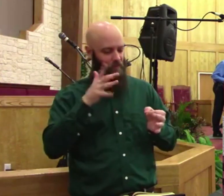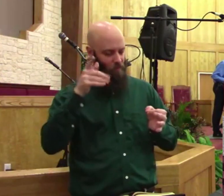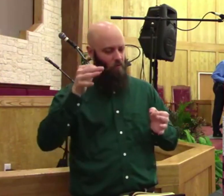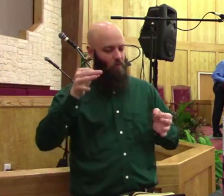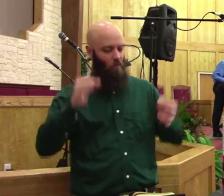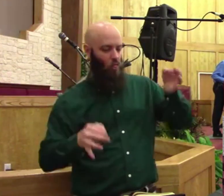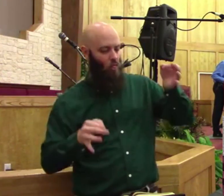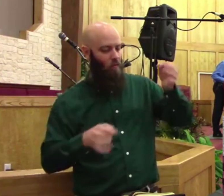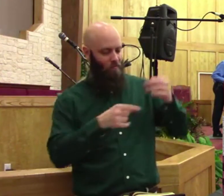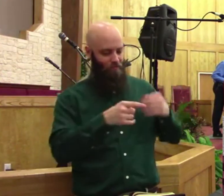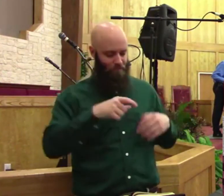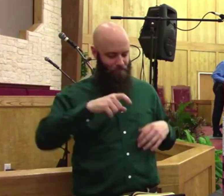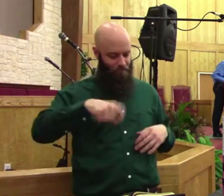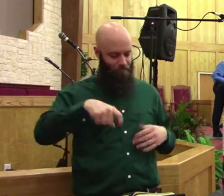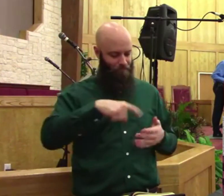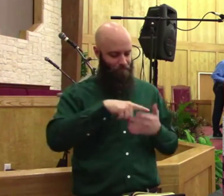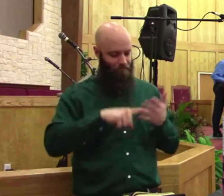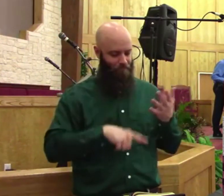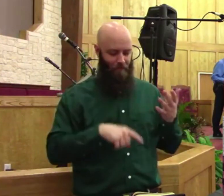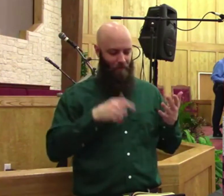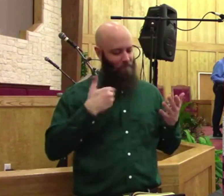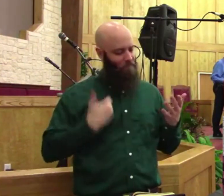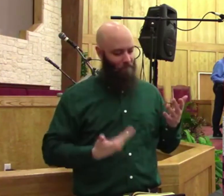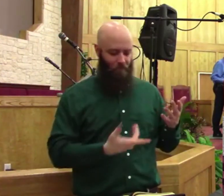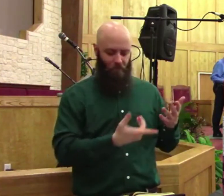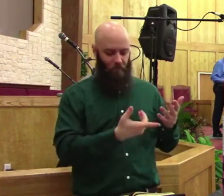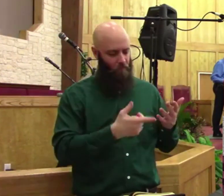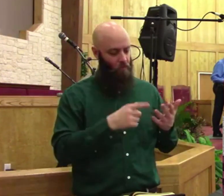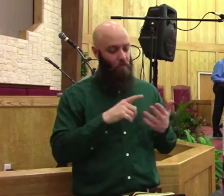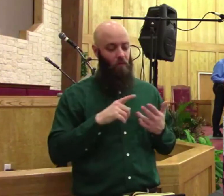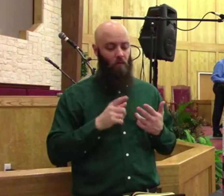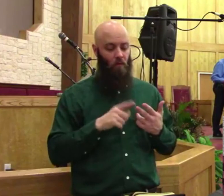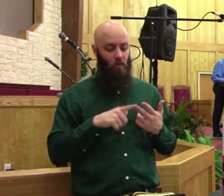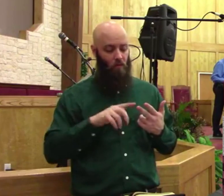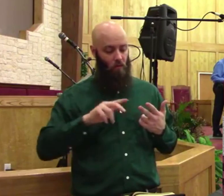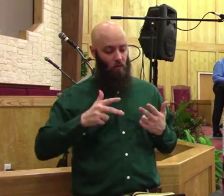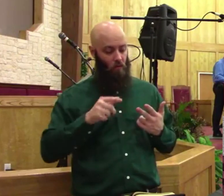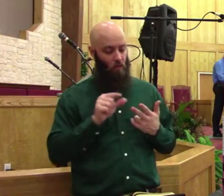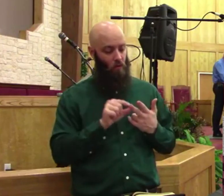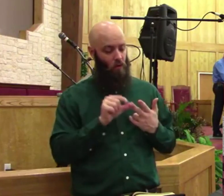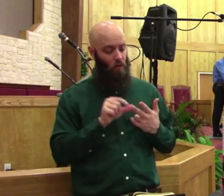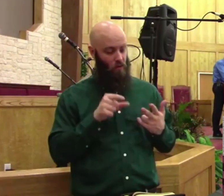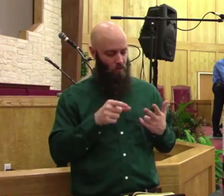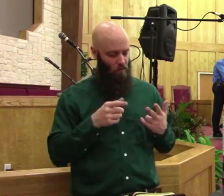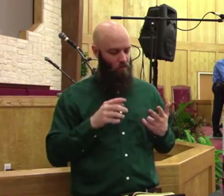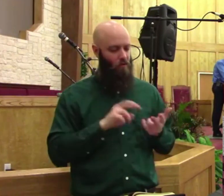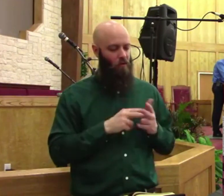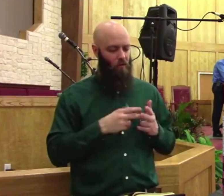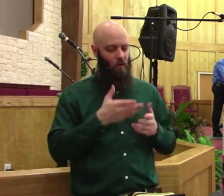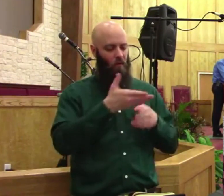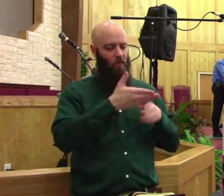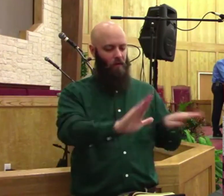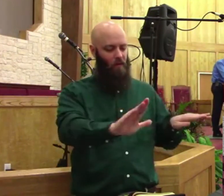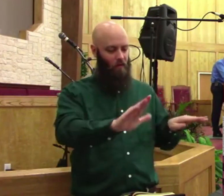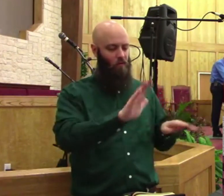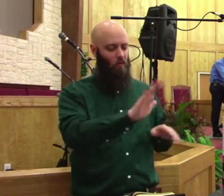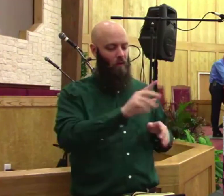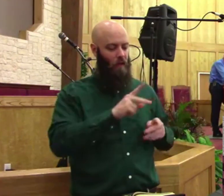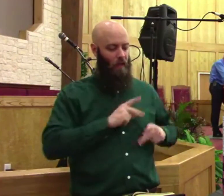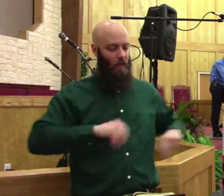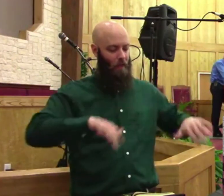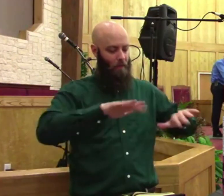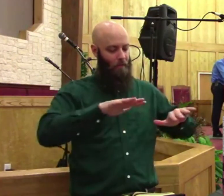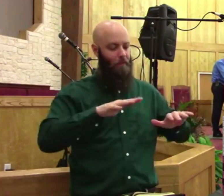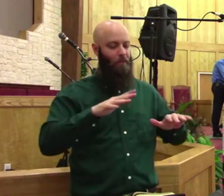Perez, your kingdom is divided and given to the Medes and Persians. Then Belshazzar gave the command,